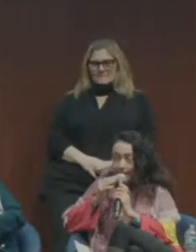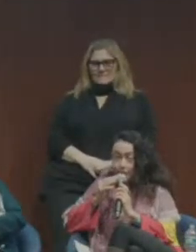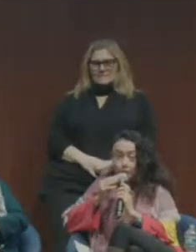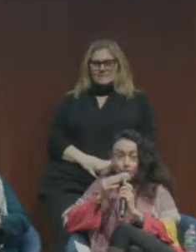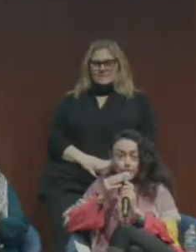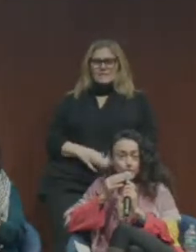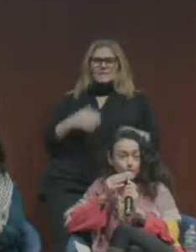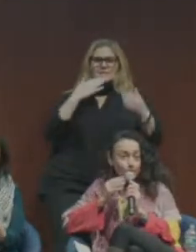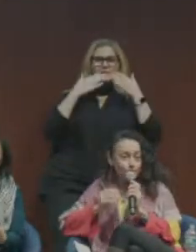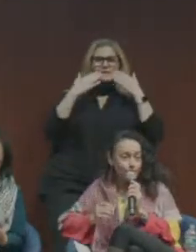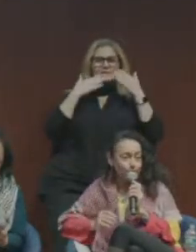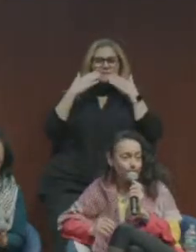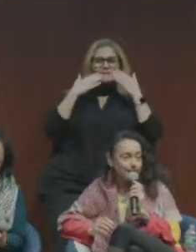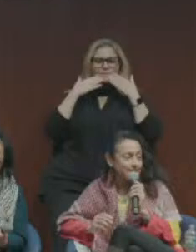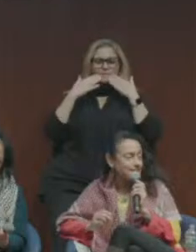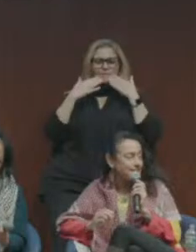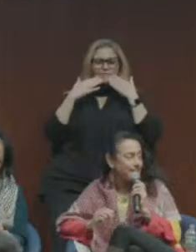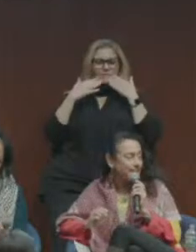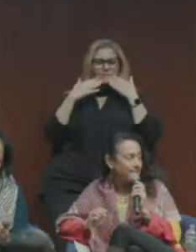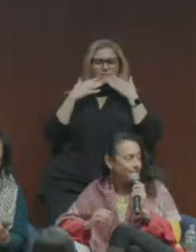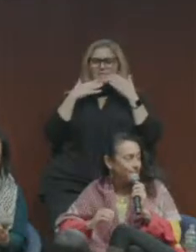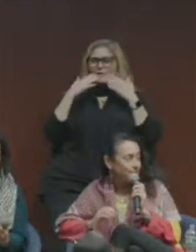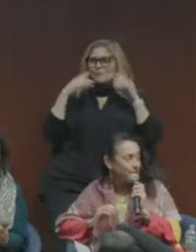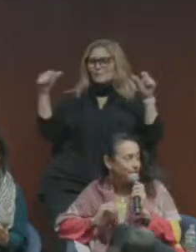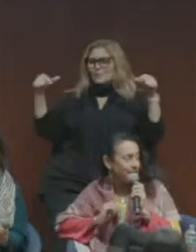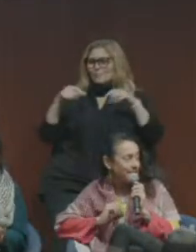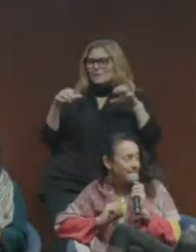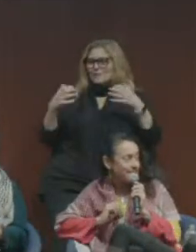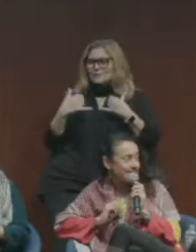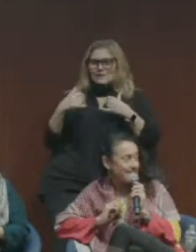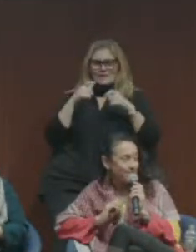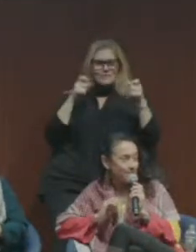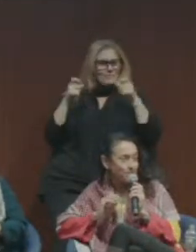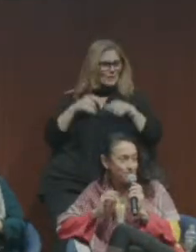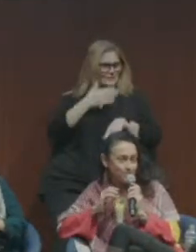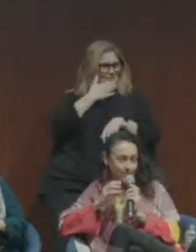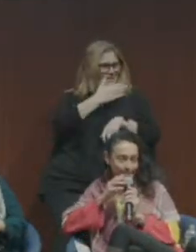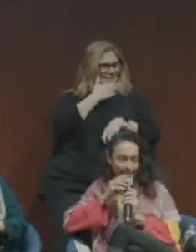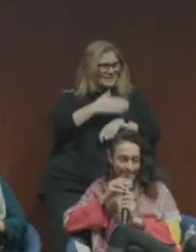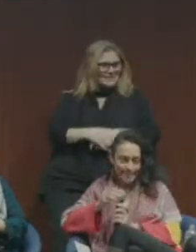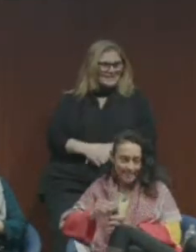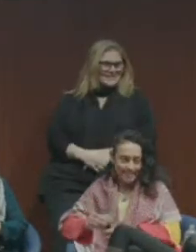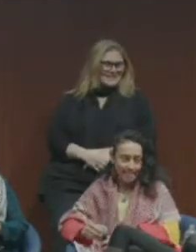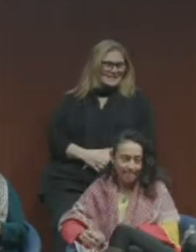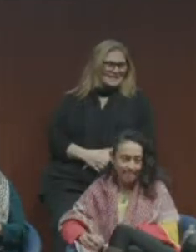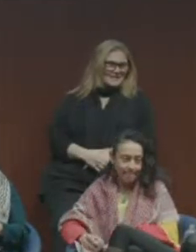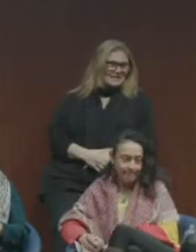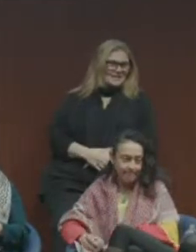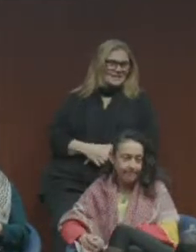And thank you, Ujju, for bringing us together and for moderating us. Thank you.